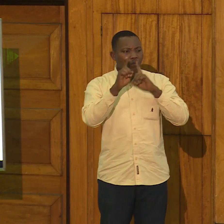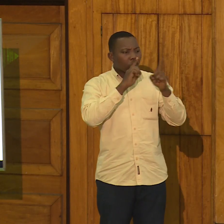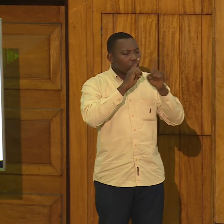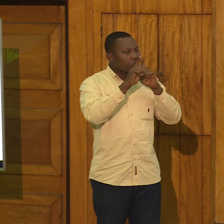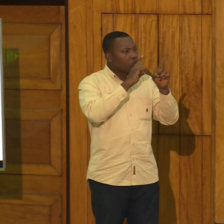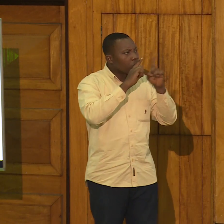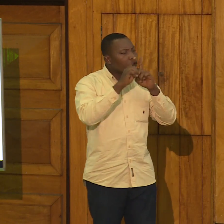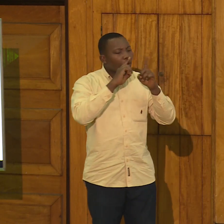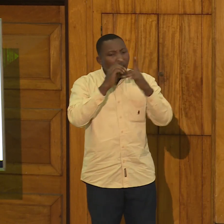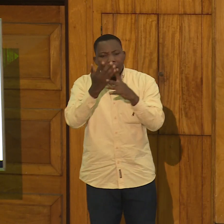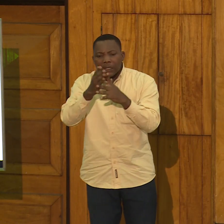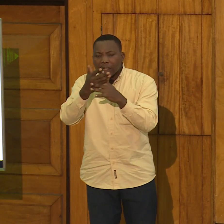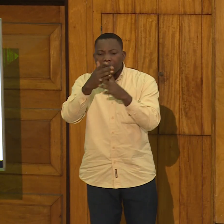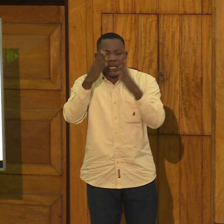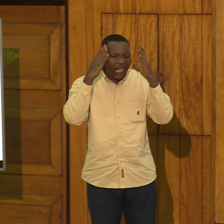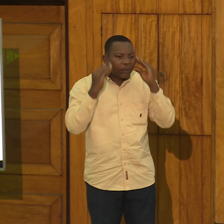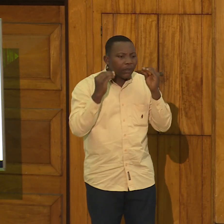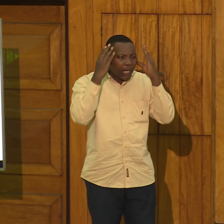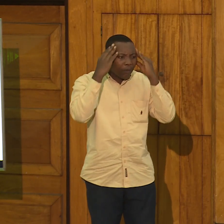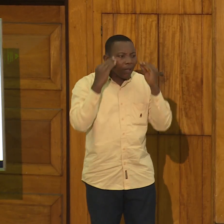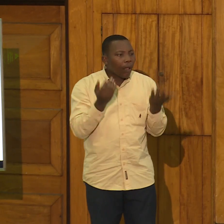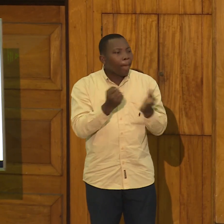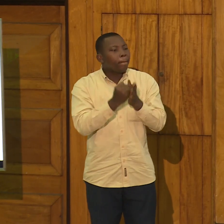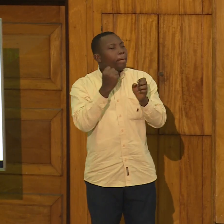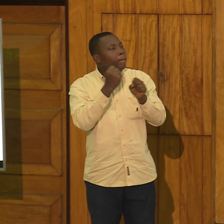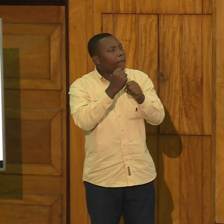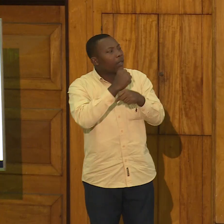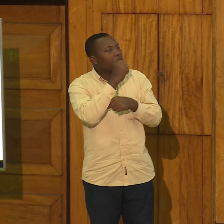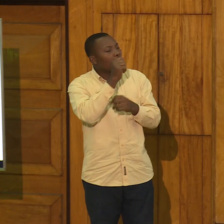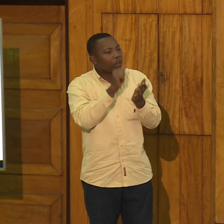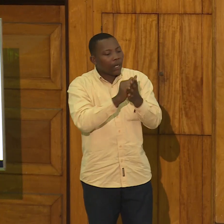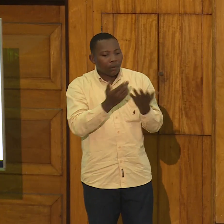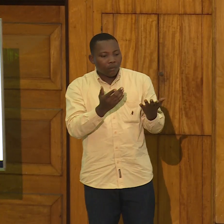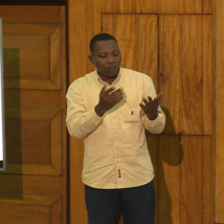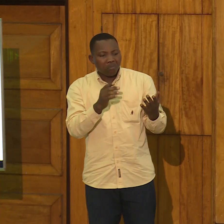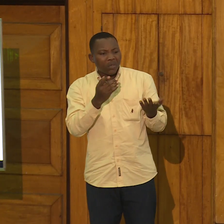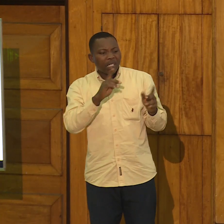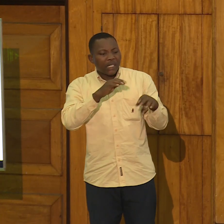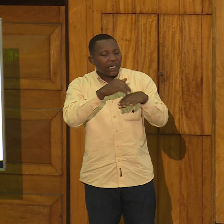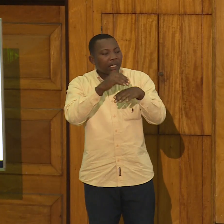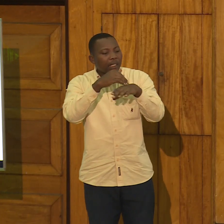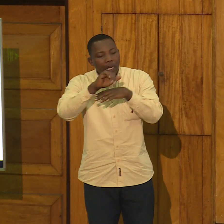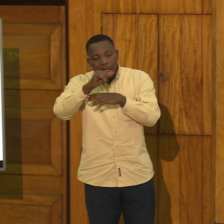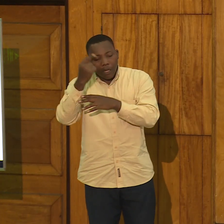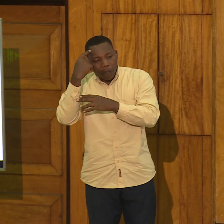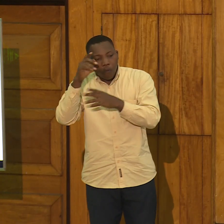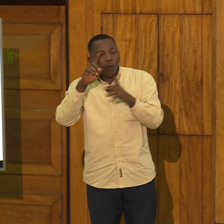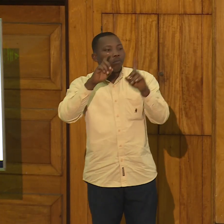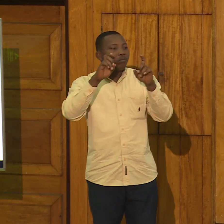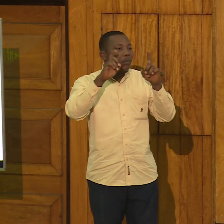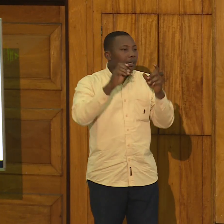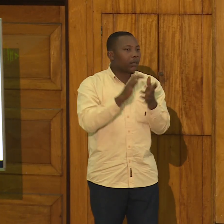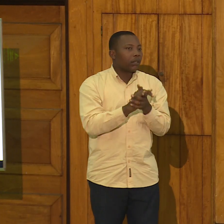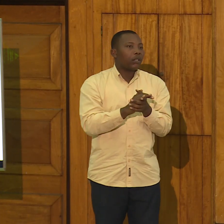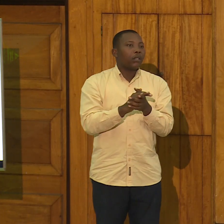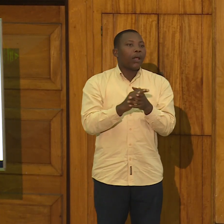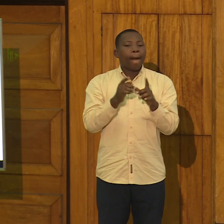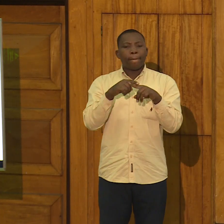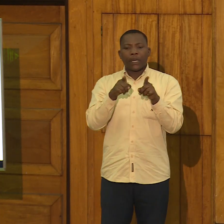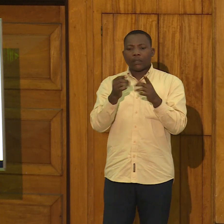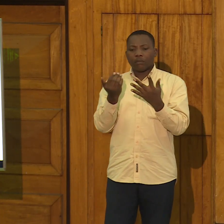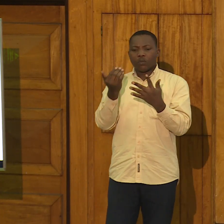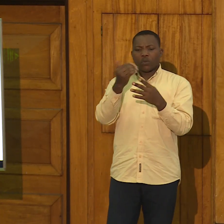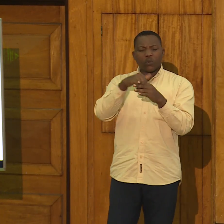sure that they refer each other for services. But within the community, we also then work with structures